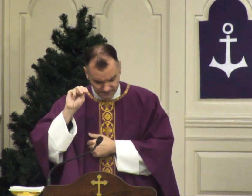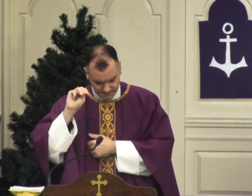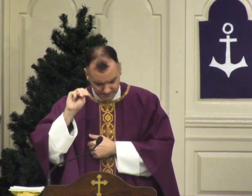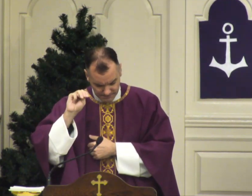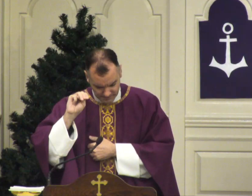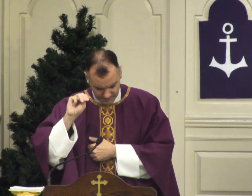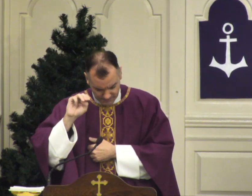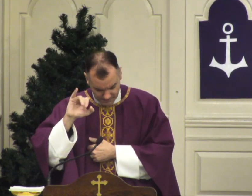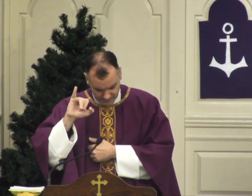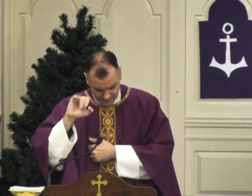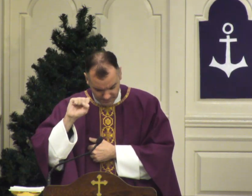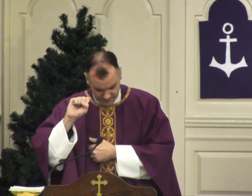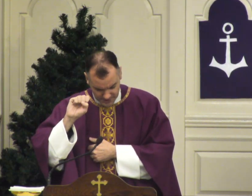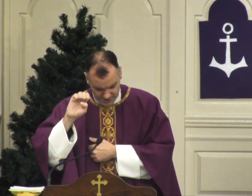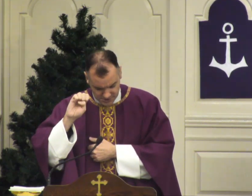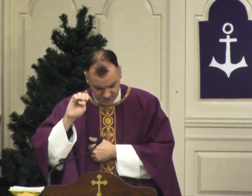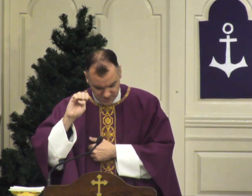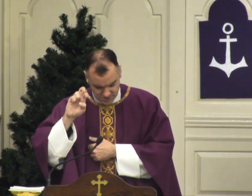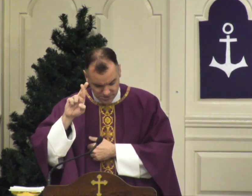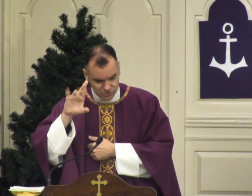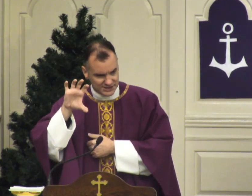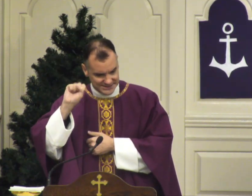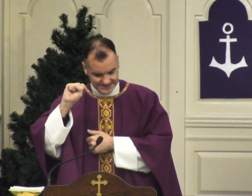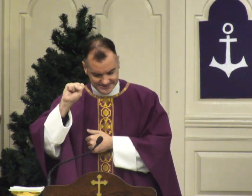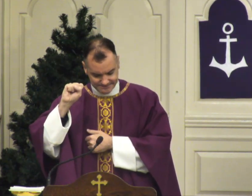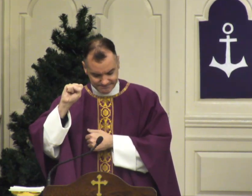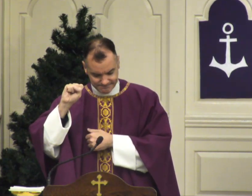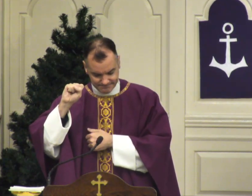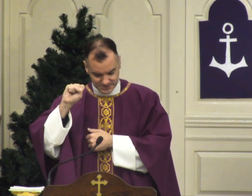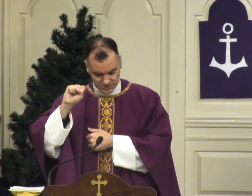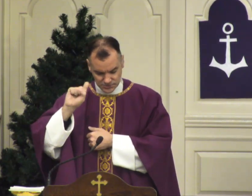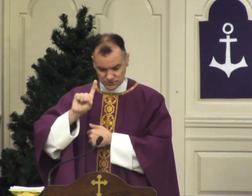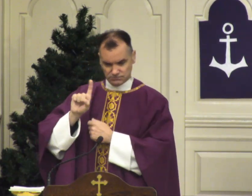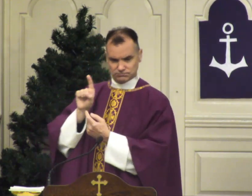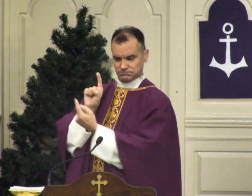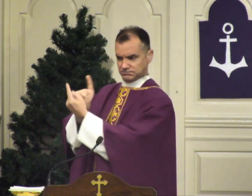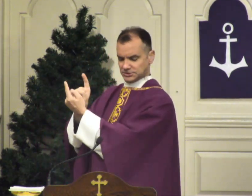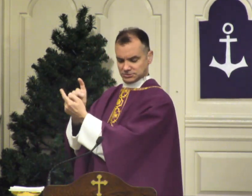"You sent emissaries to John,